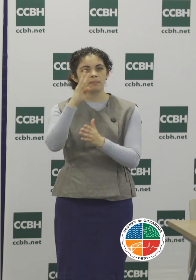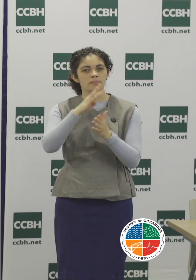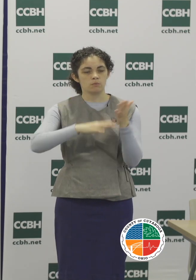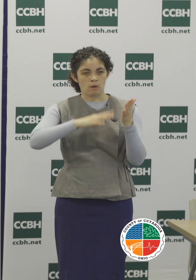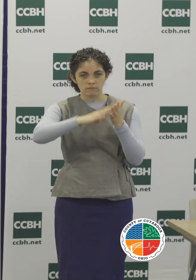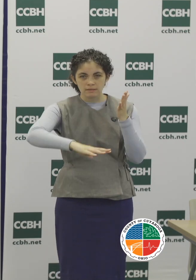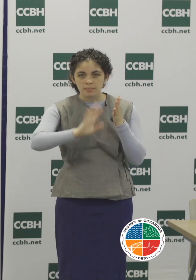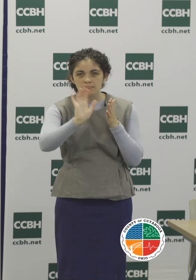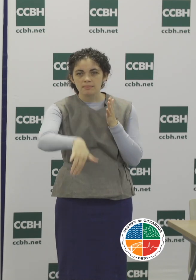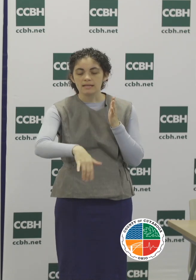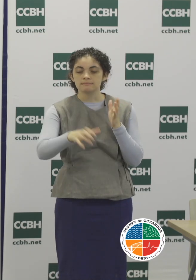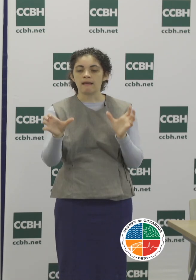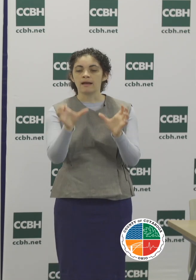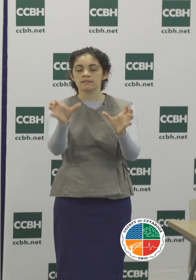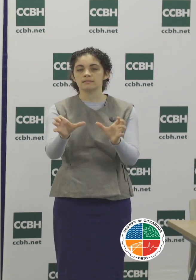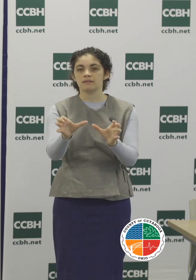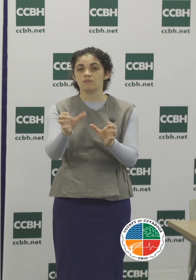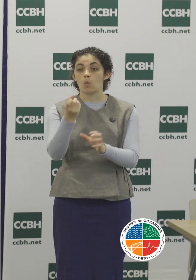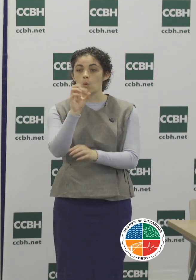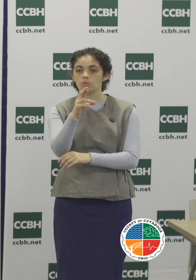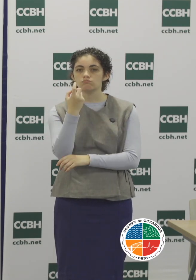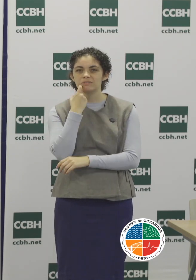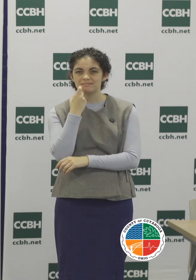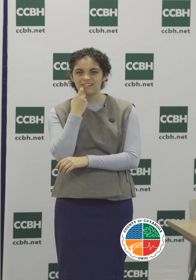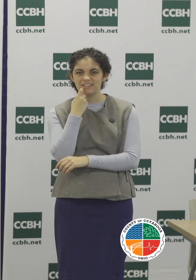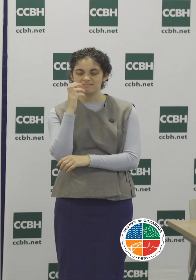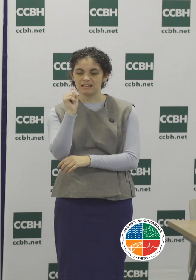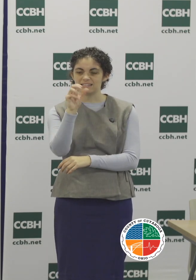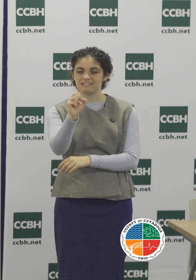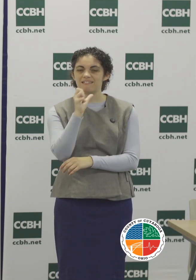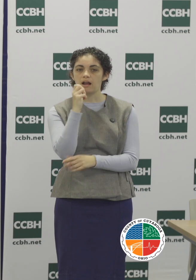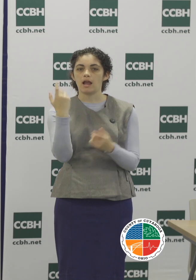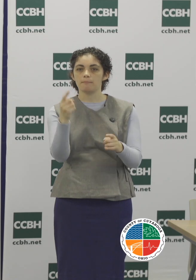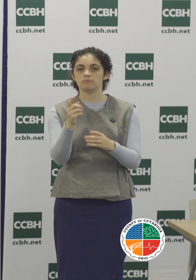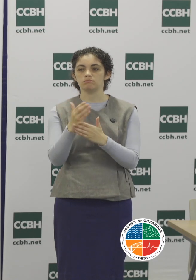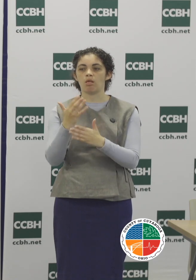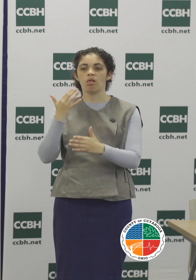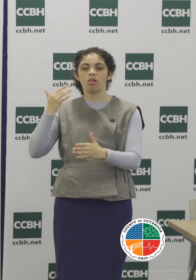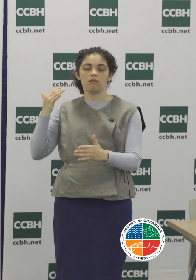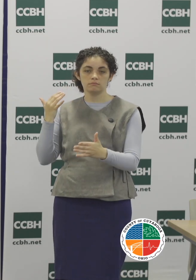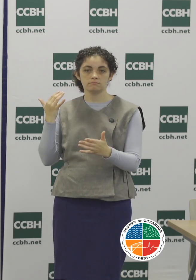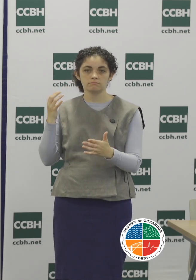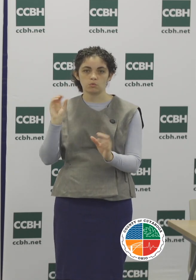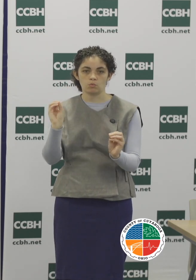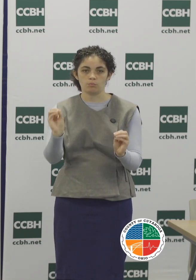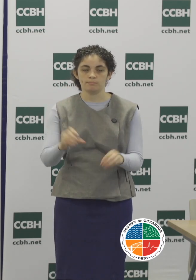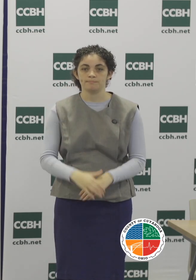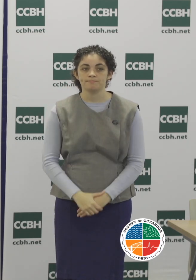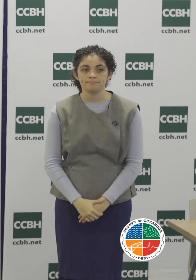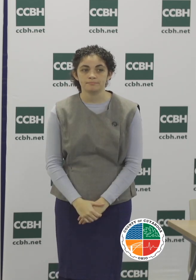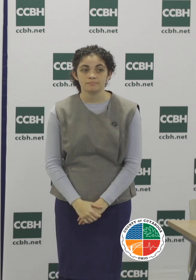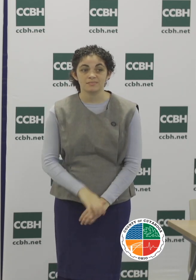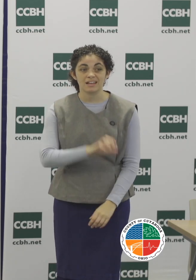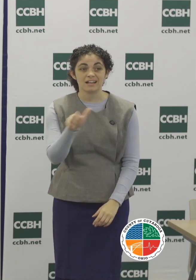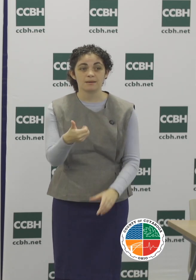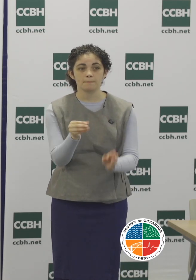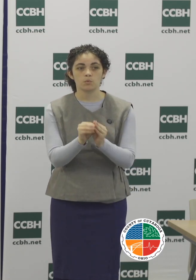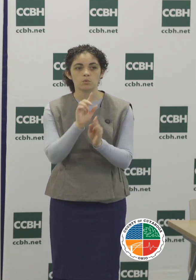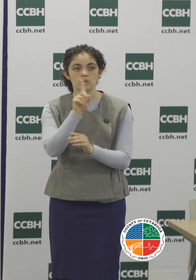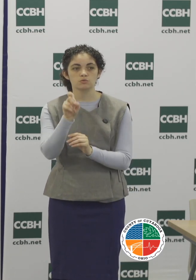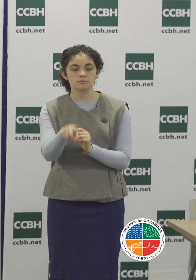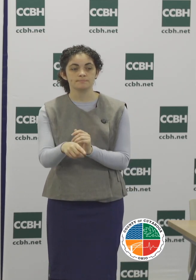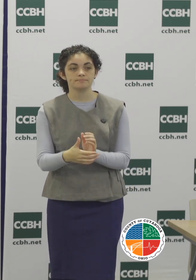active cases or recent cases, not anything that could have happened sometime in the past. Are there other